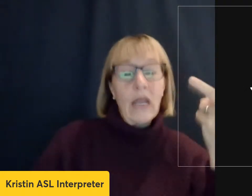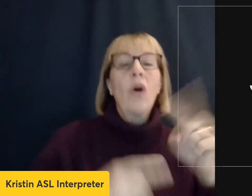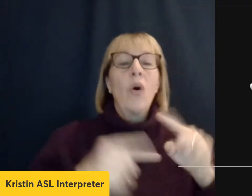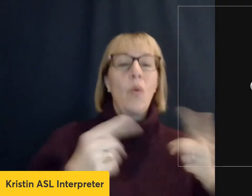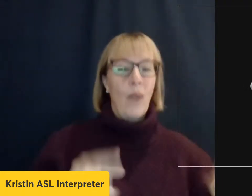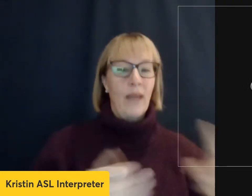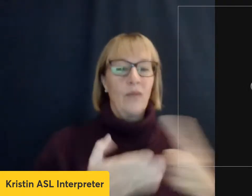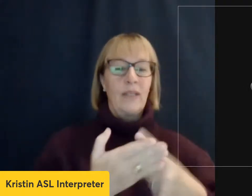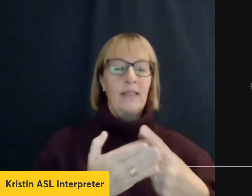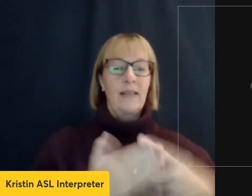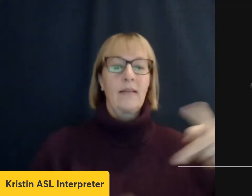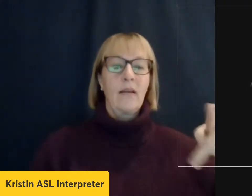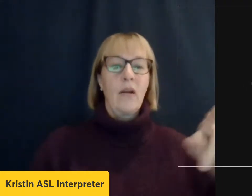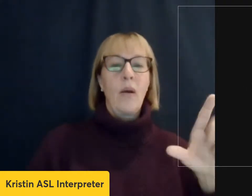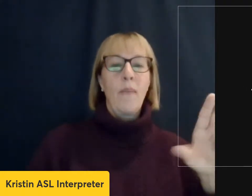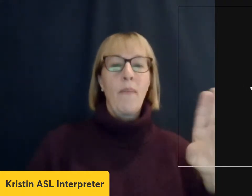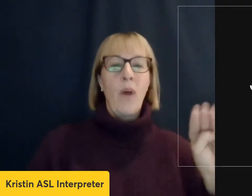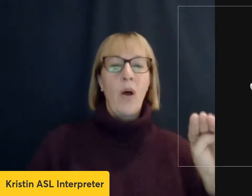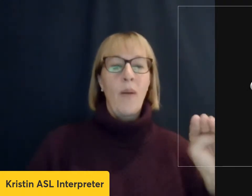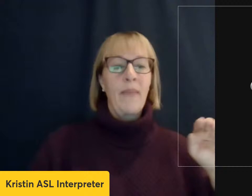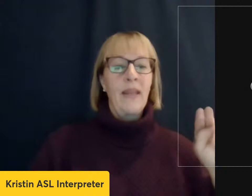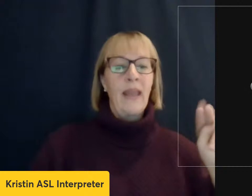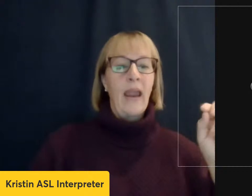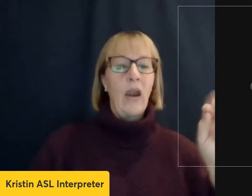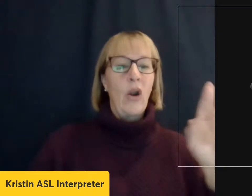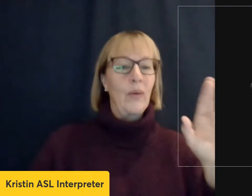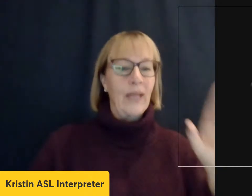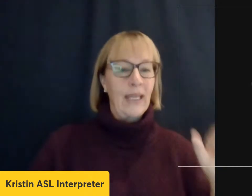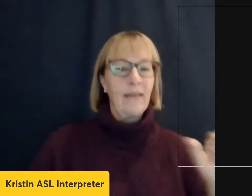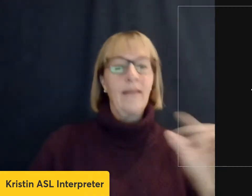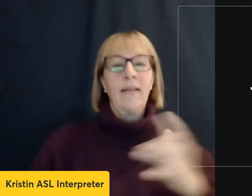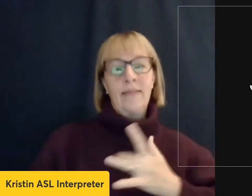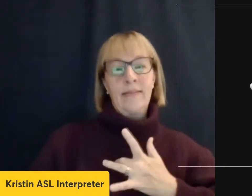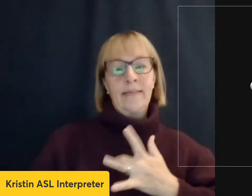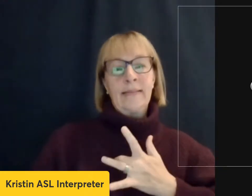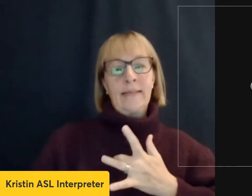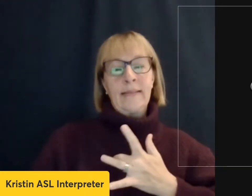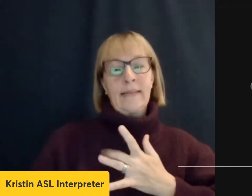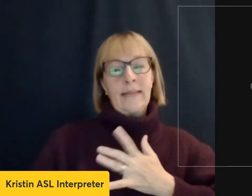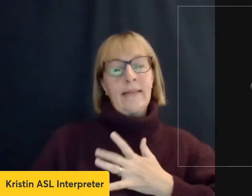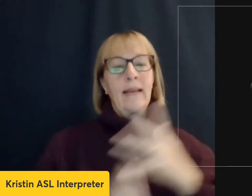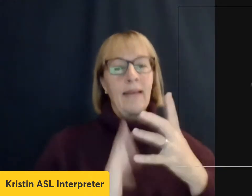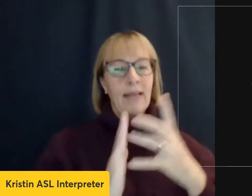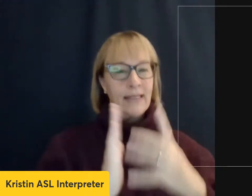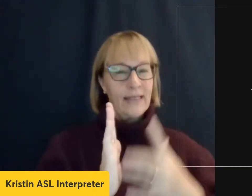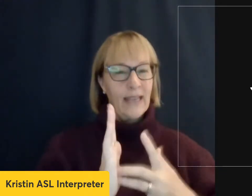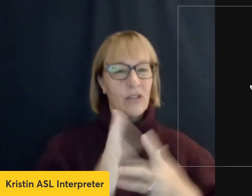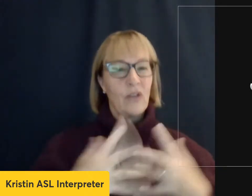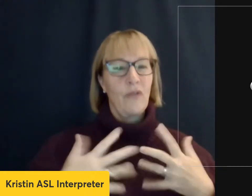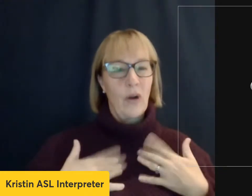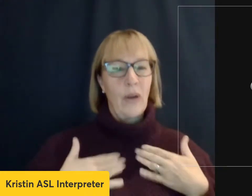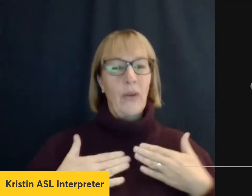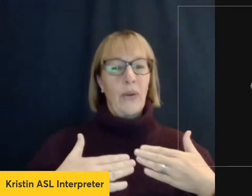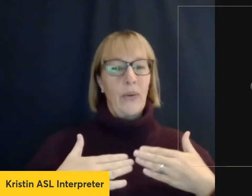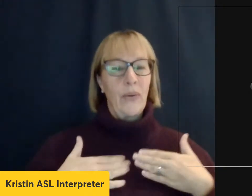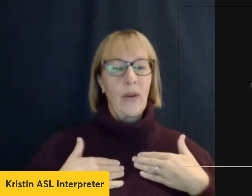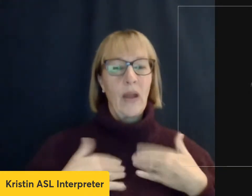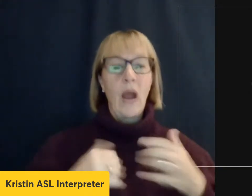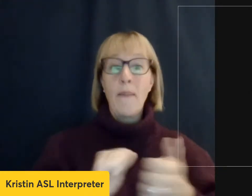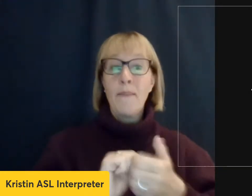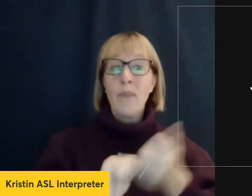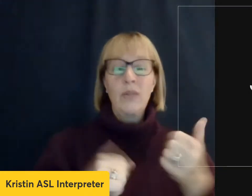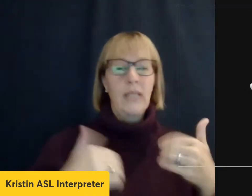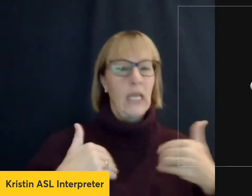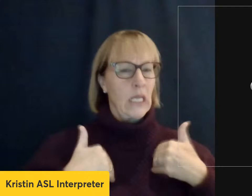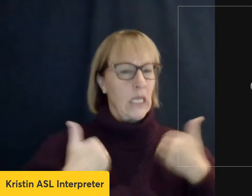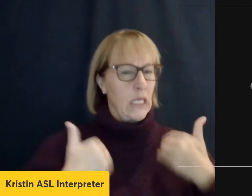tests. The new attention to racism in the medical world has mostly been student and young faculty